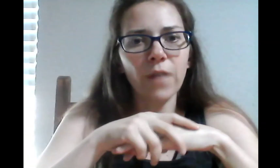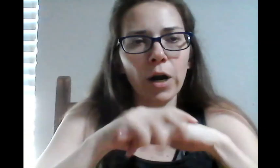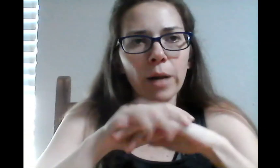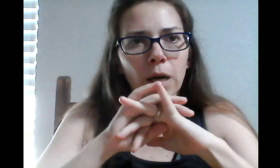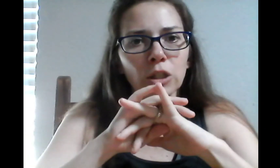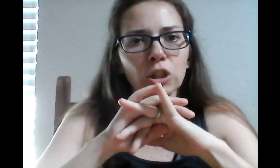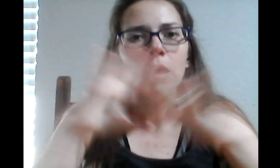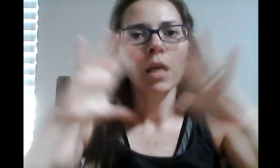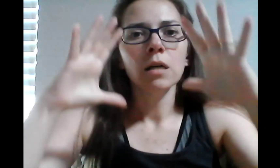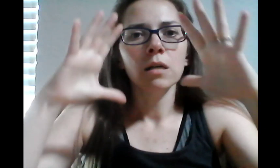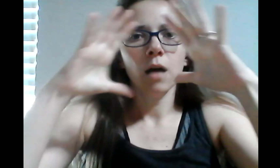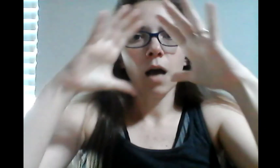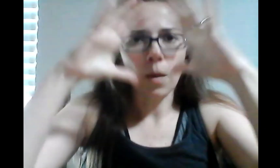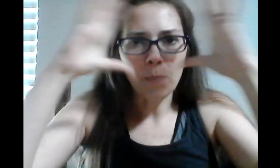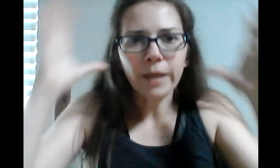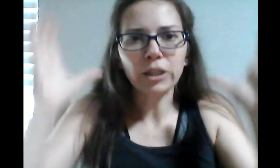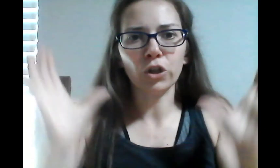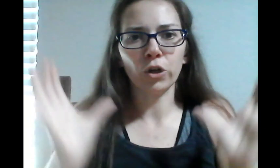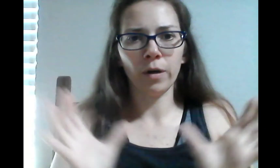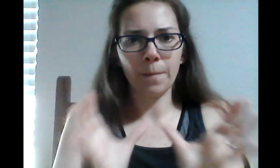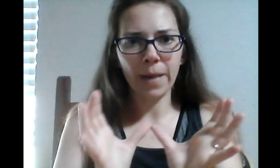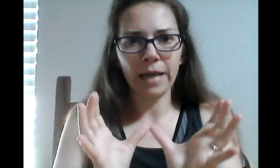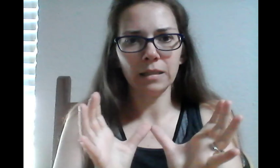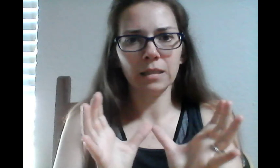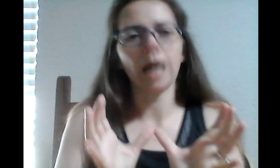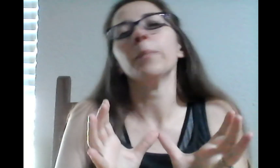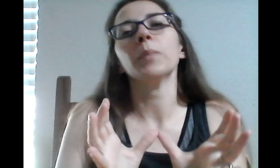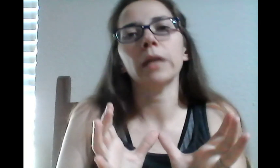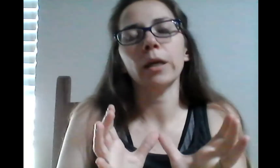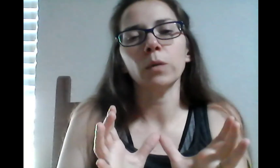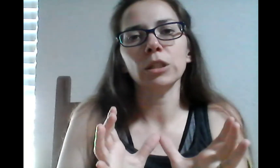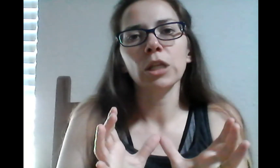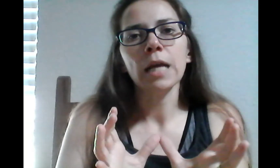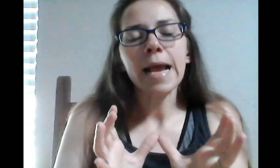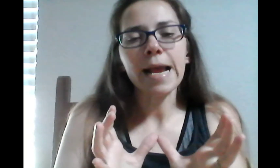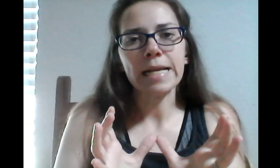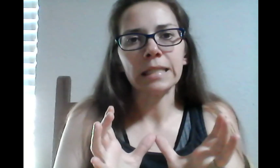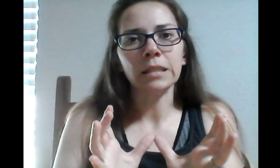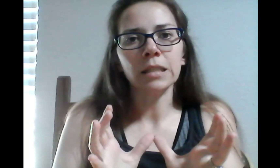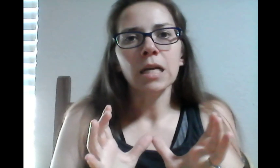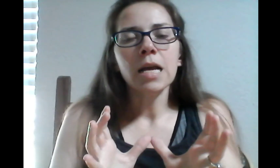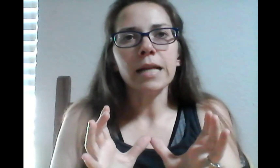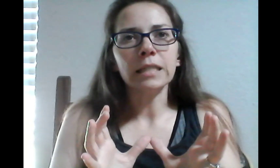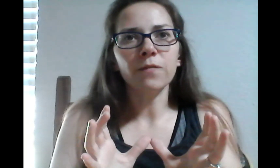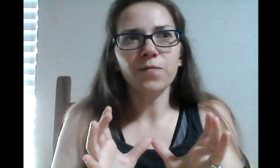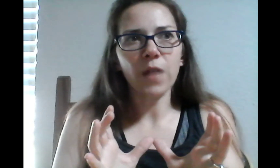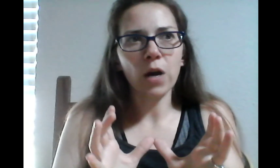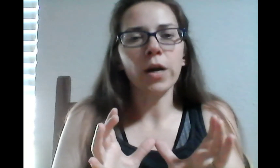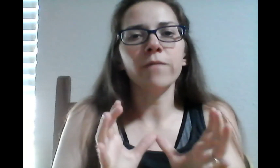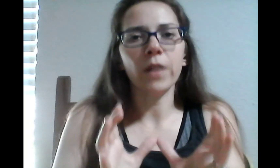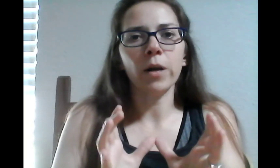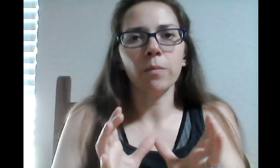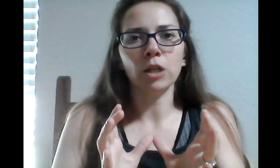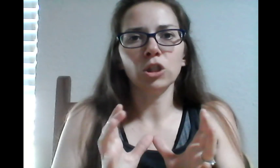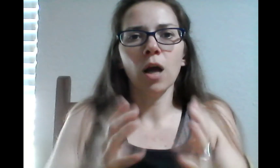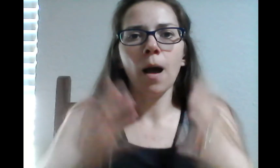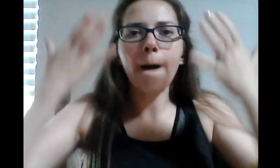very much a picture-based type language, and It is very, very much